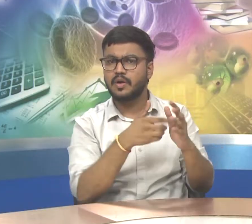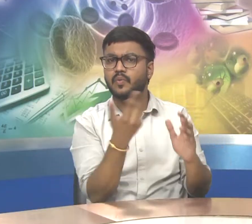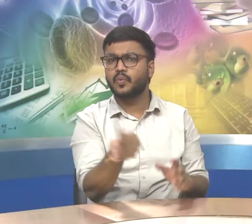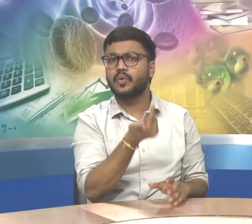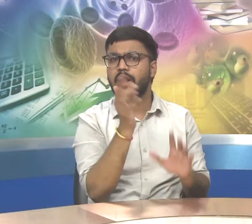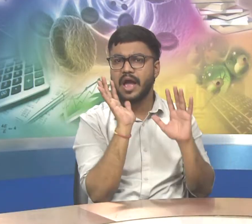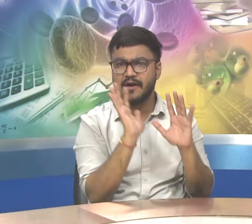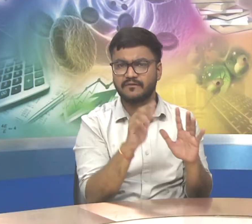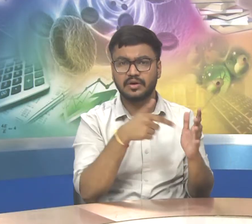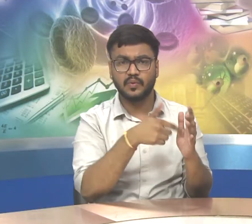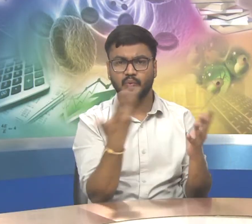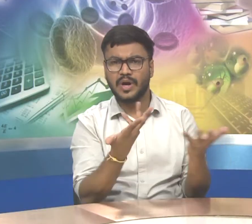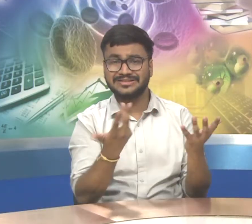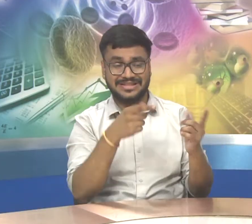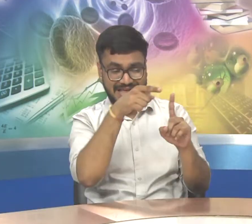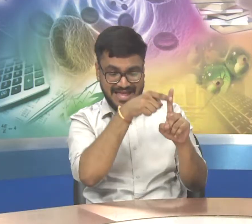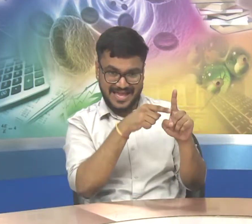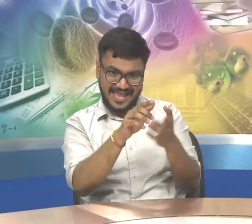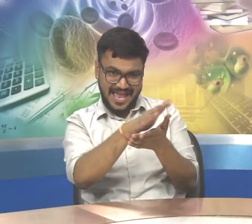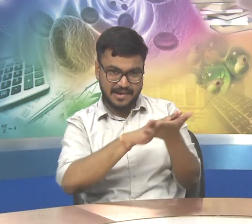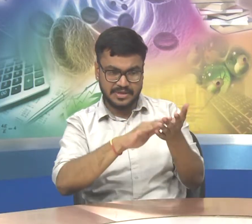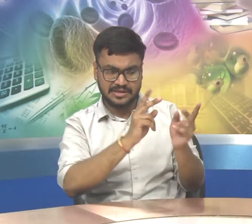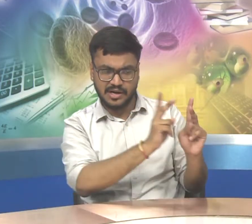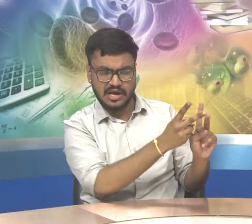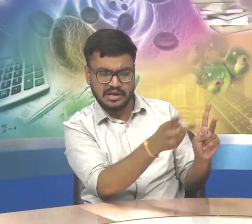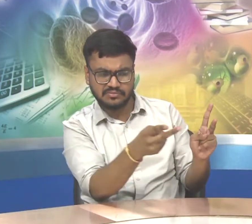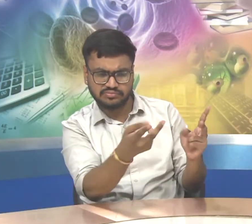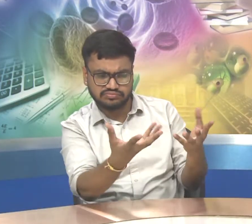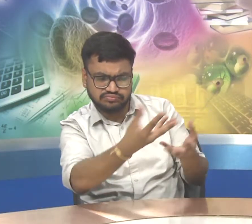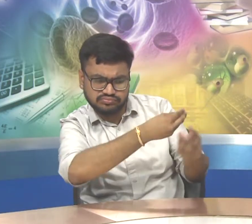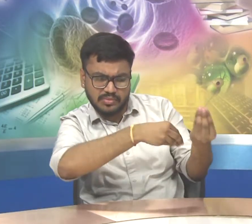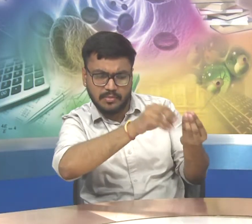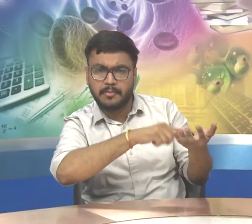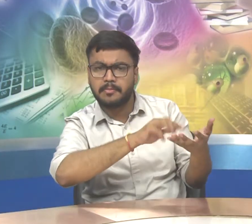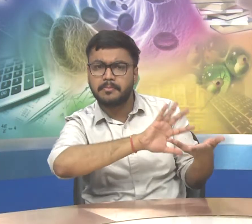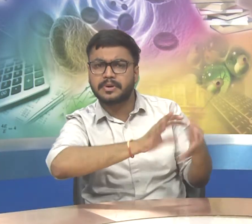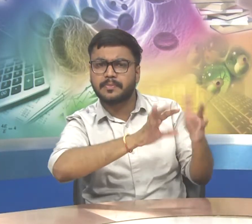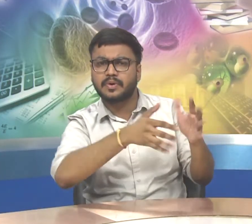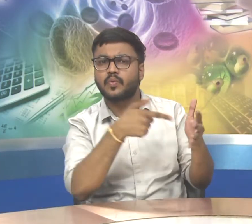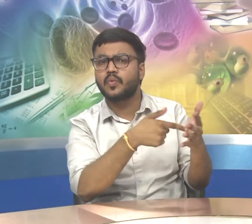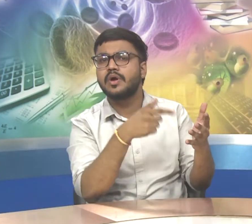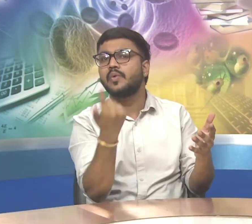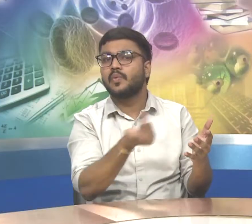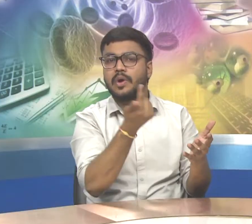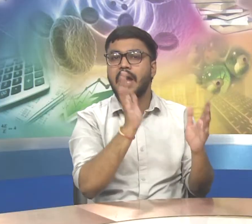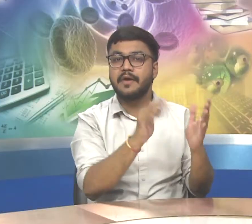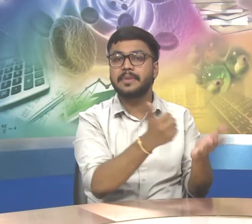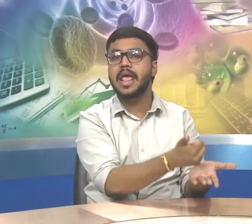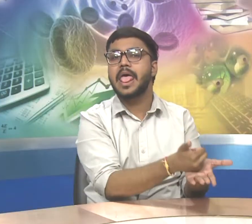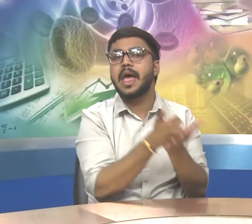are measured using a machine called a mass spectrometer.